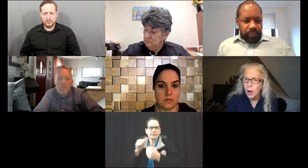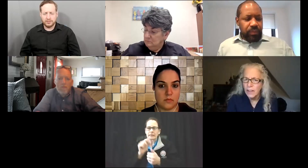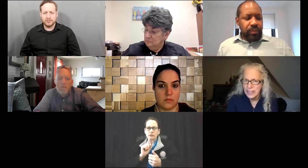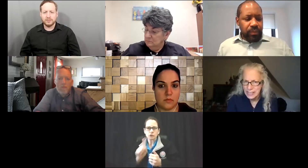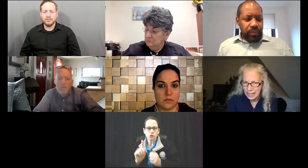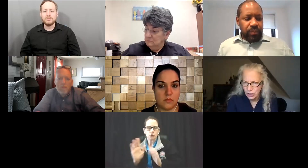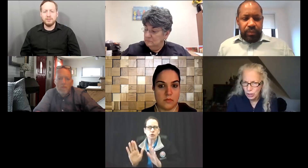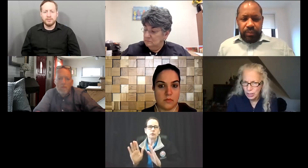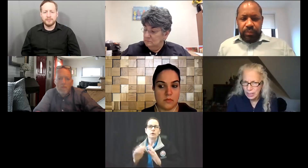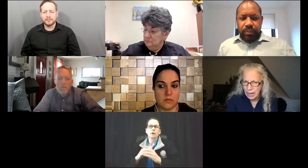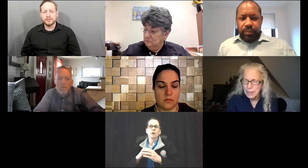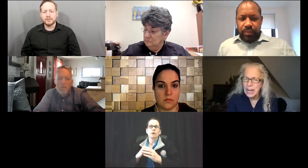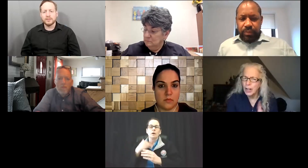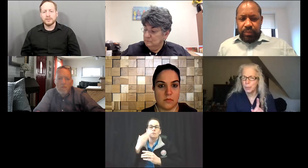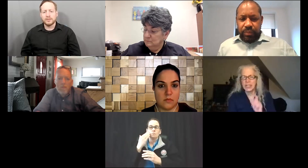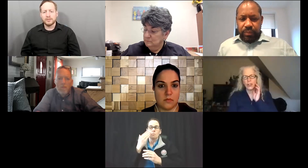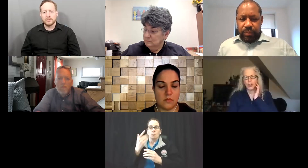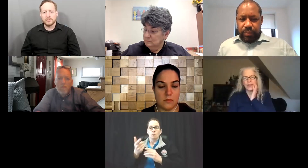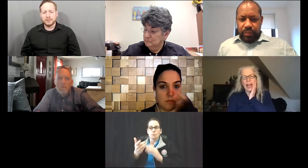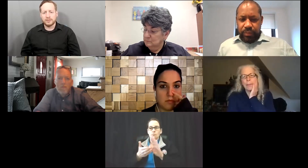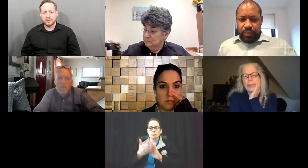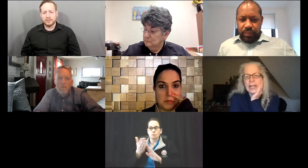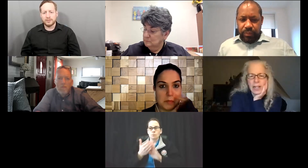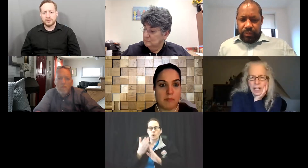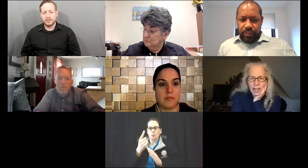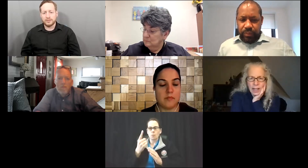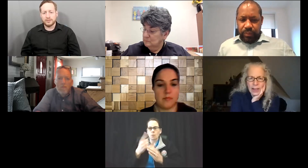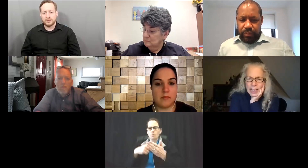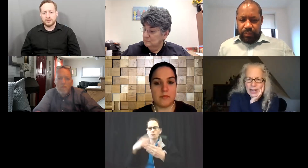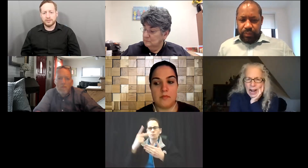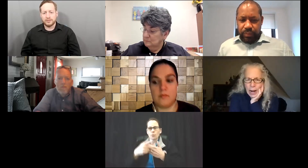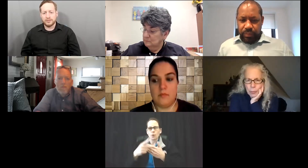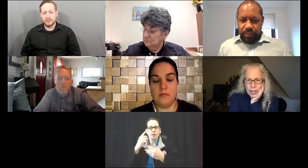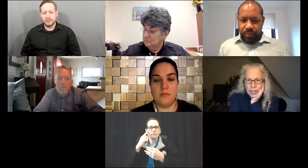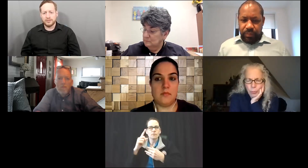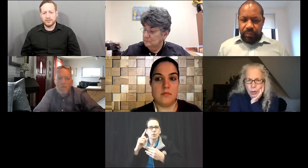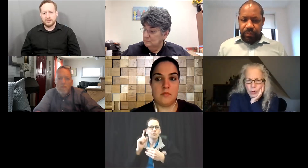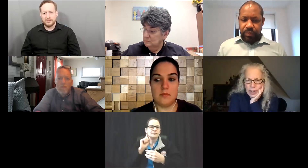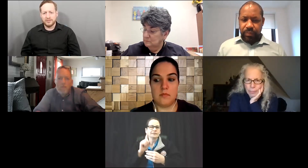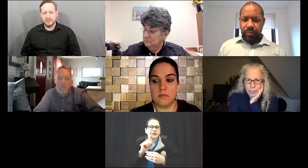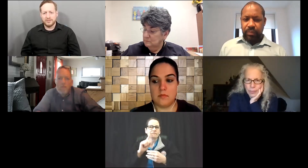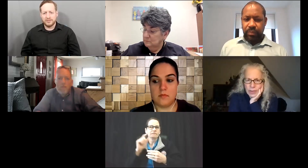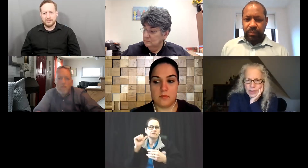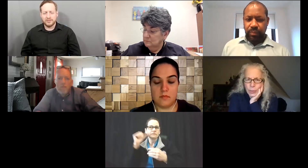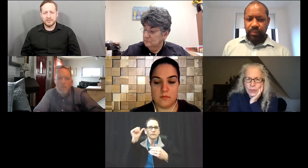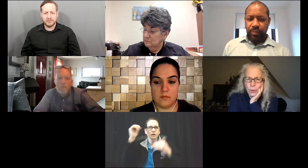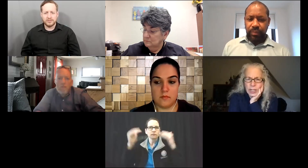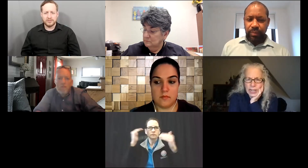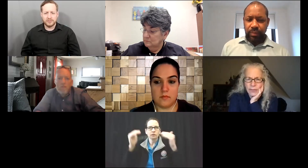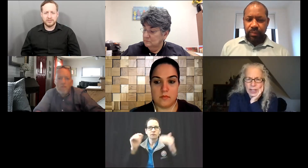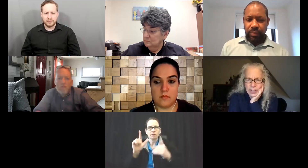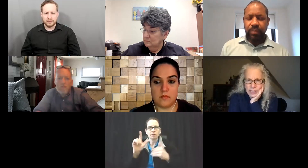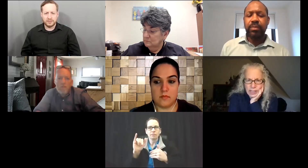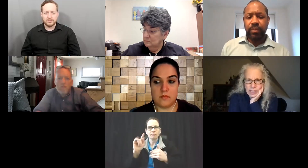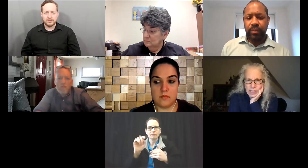shared an office together. I'm not 100% sure of that, but then they operated a program that was for